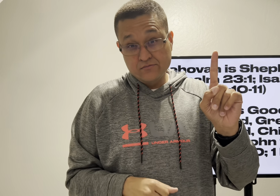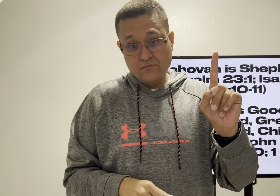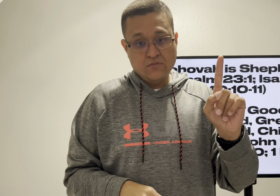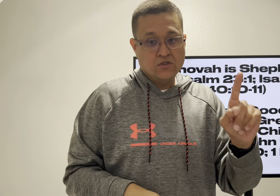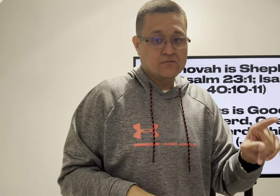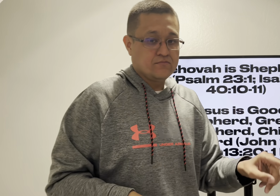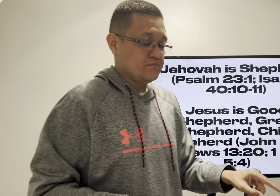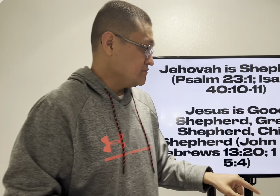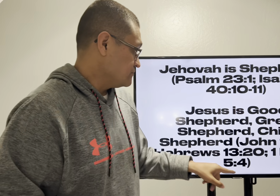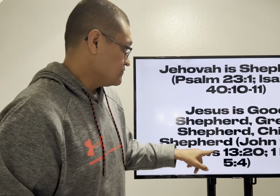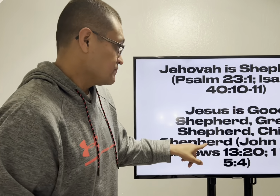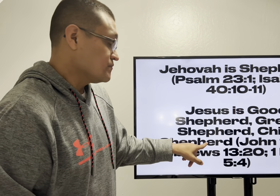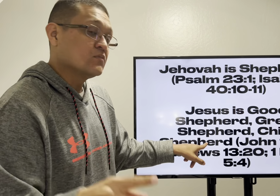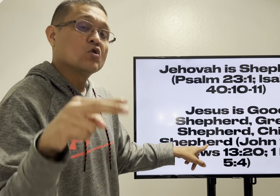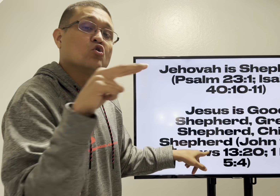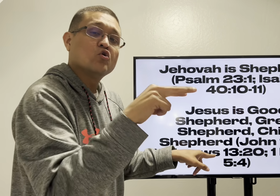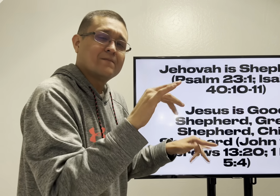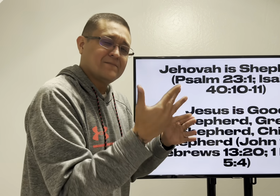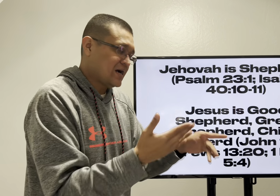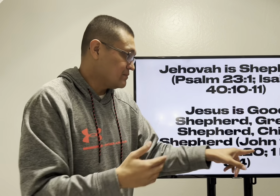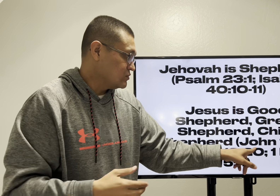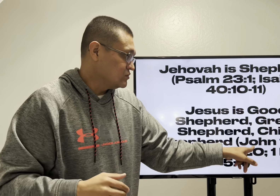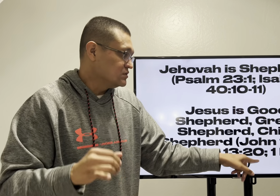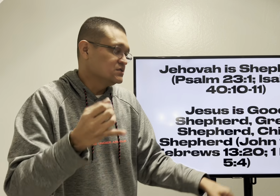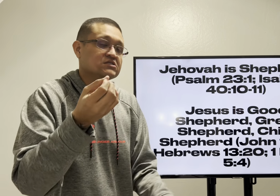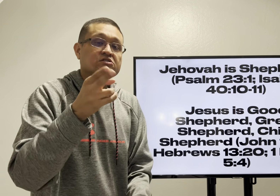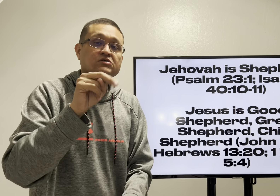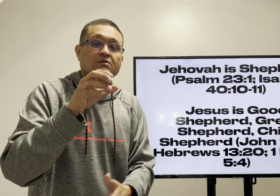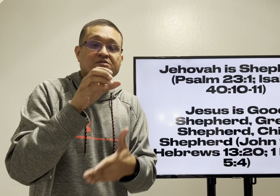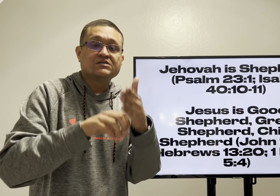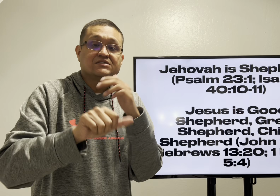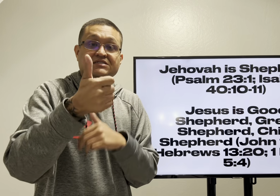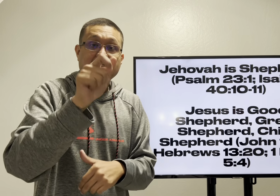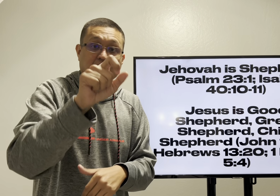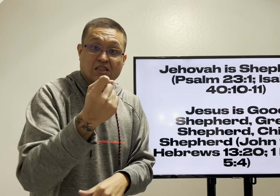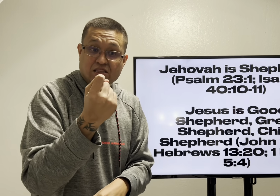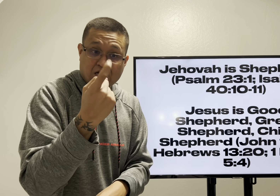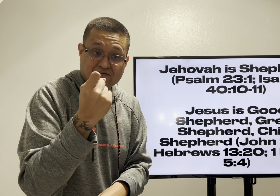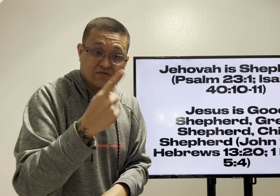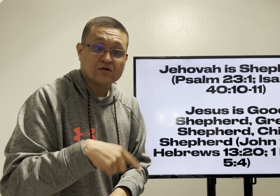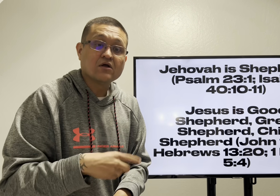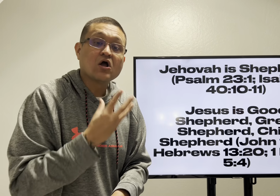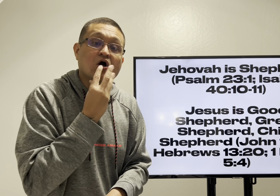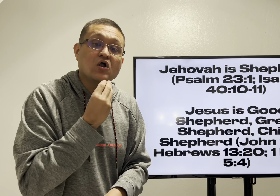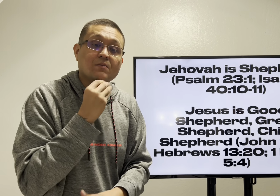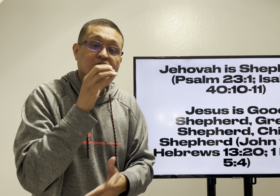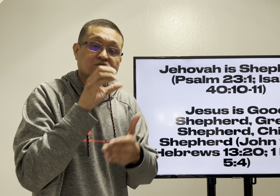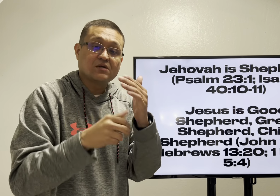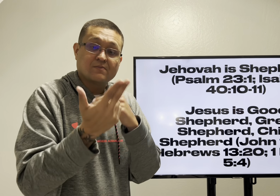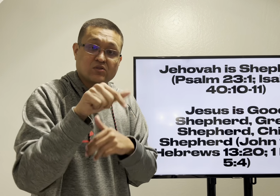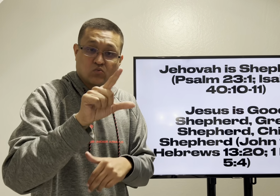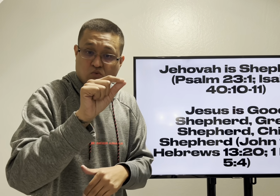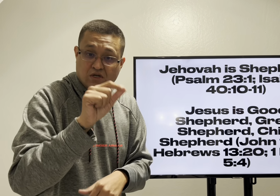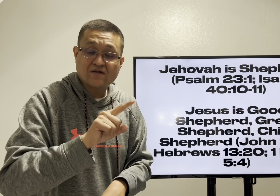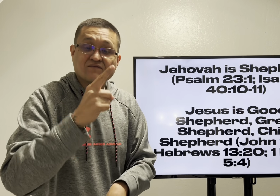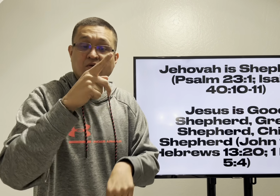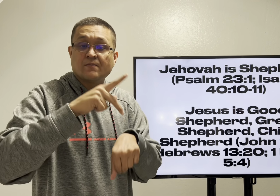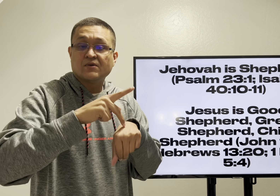That is Yahweh in the human flesh. You can look at John chapter 10, verse 11, Hebrews chapter